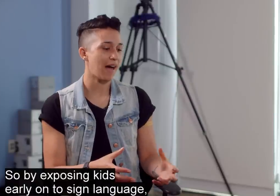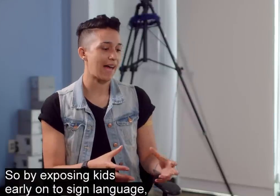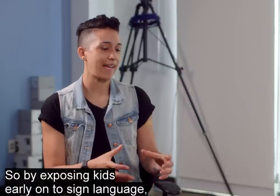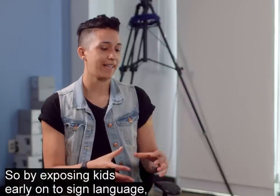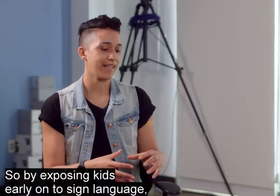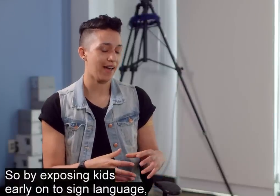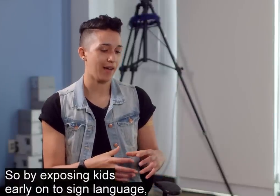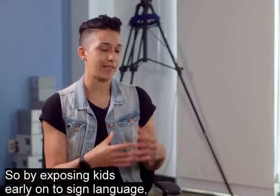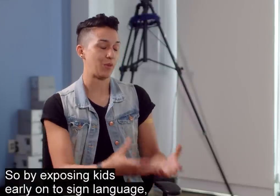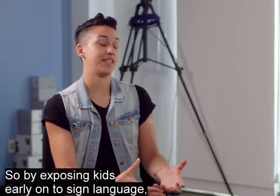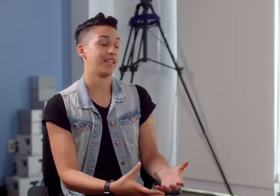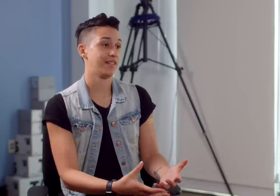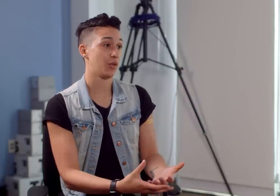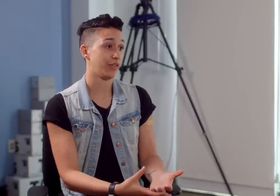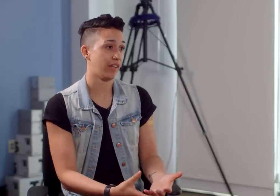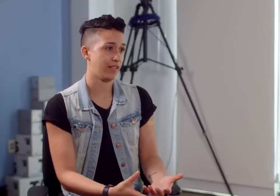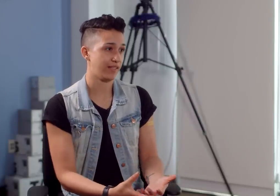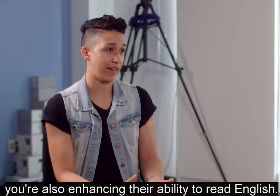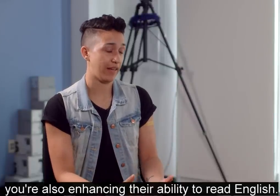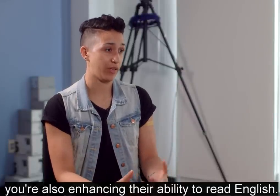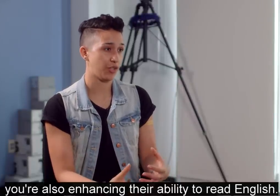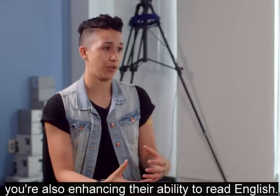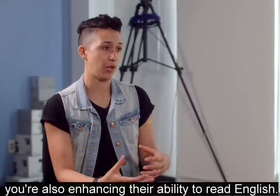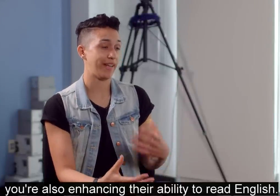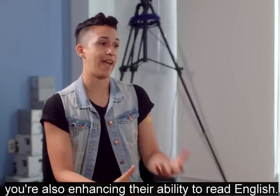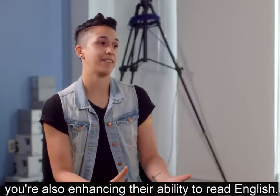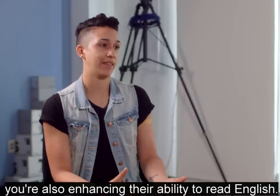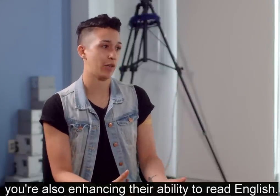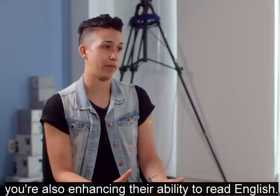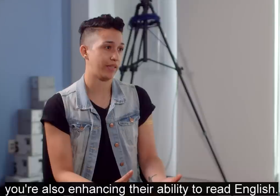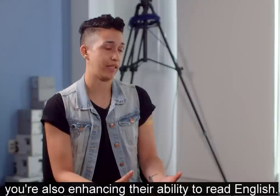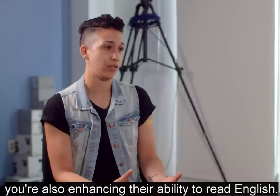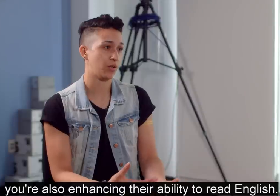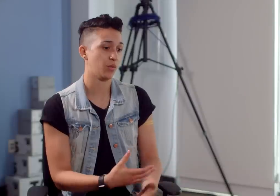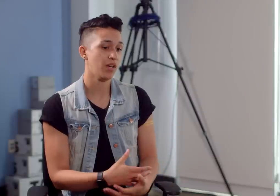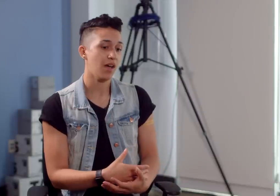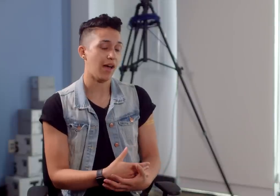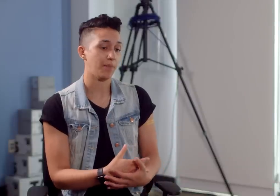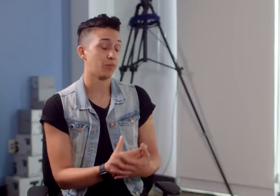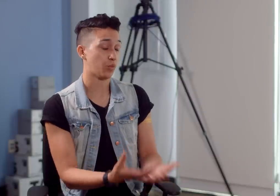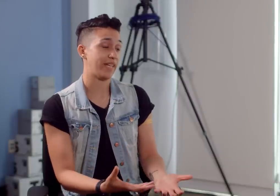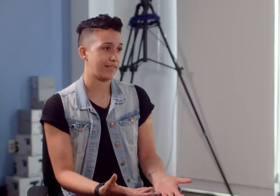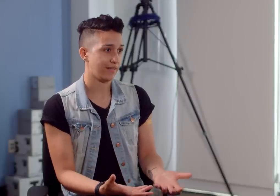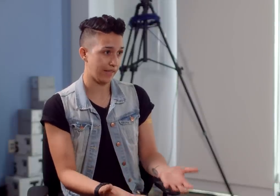by exposing kids early on to sign language, you're also enhancing their ability to read